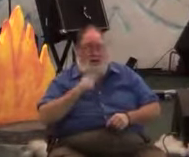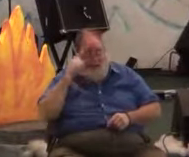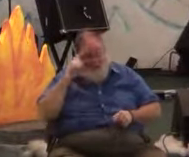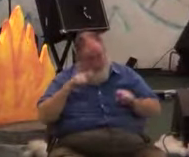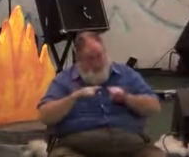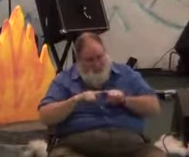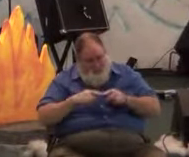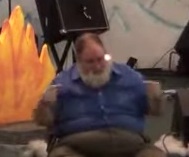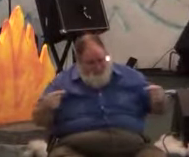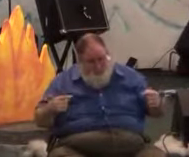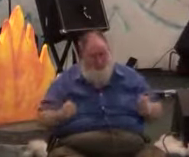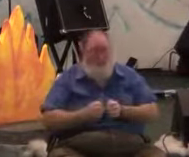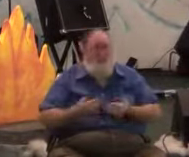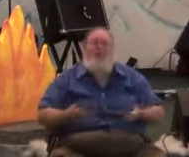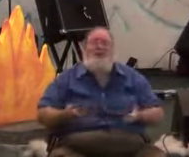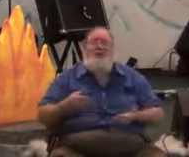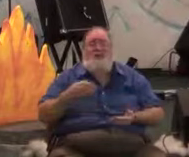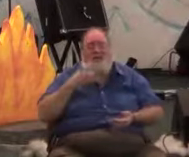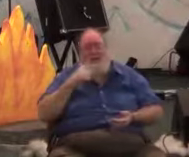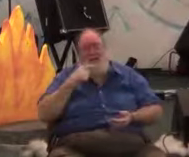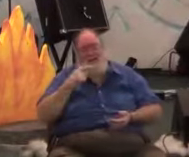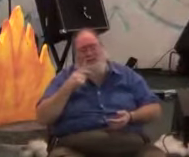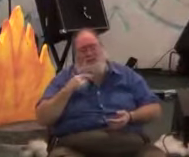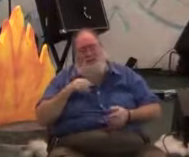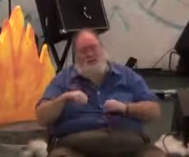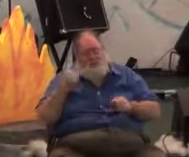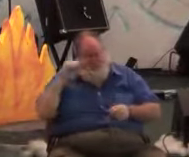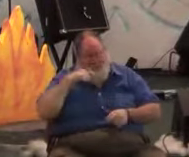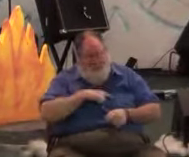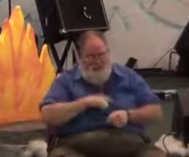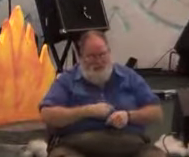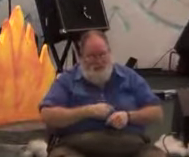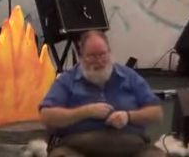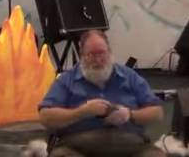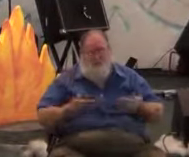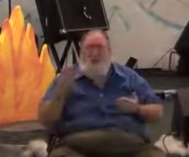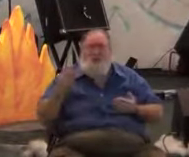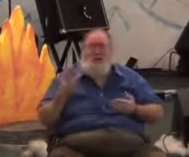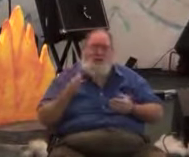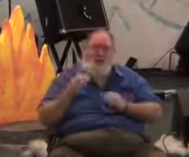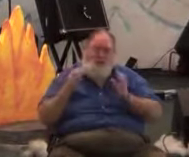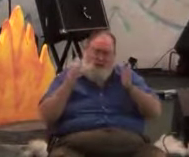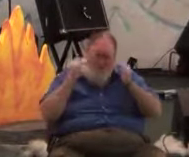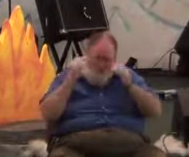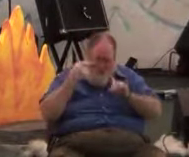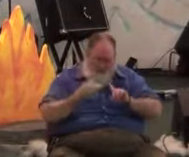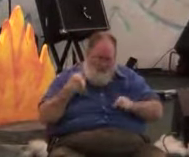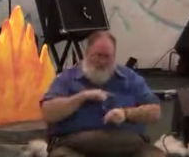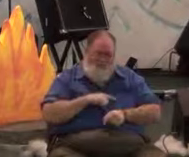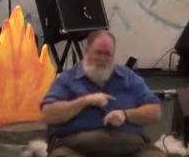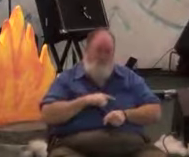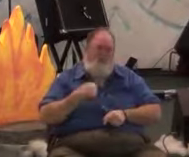a body of Christ and expects from us as Christ followers. We're not to be prideful. Pride will destroy